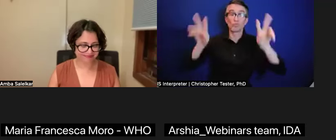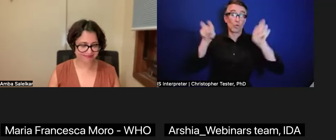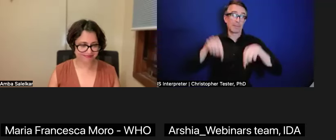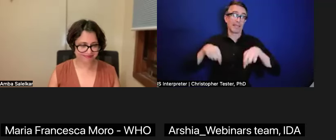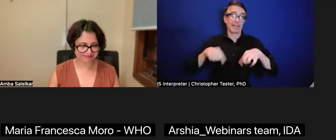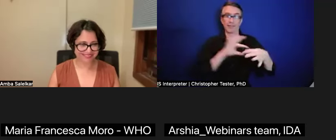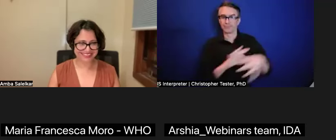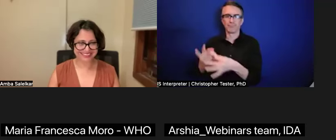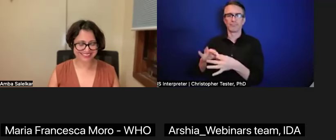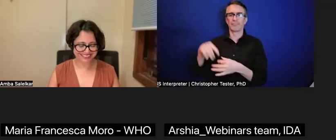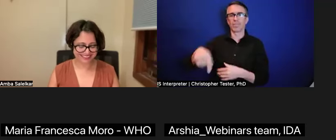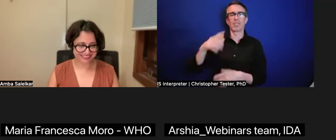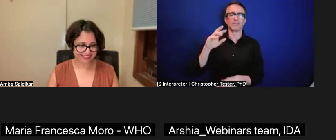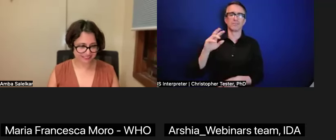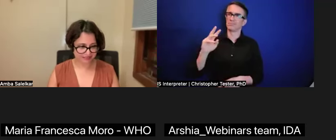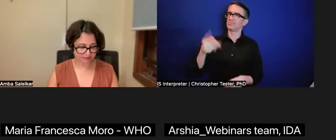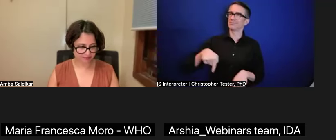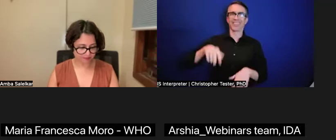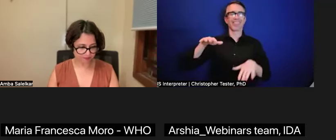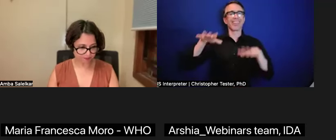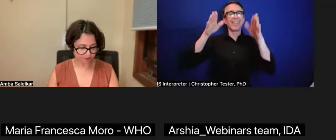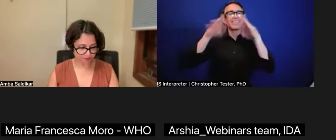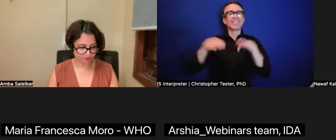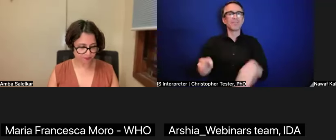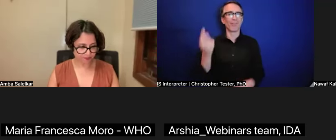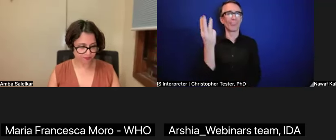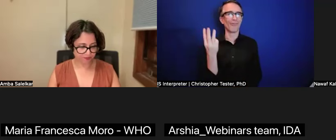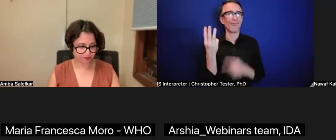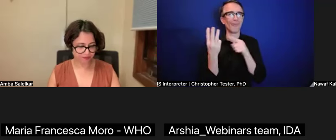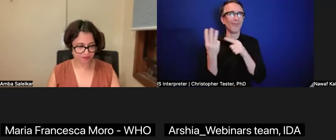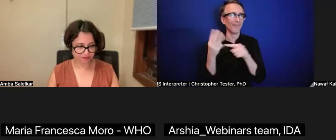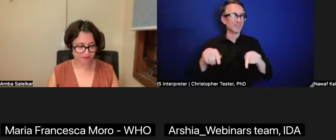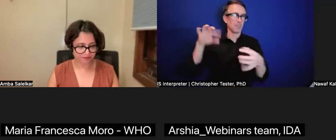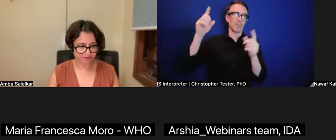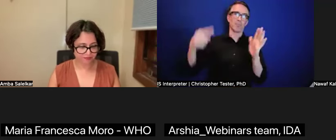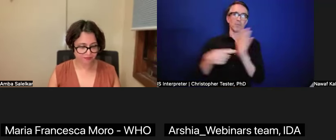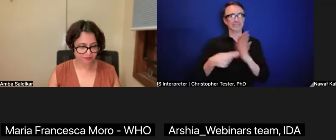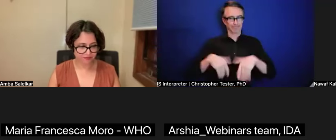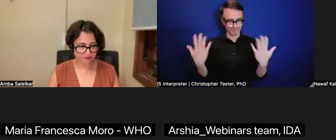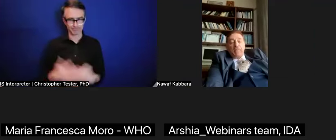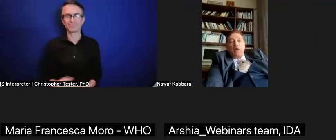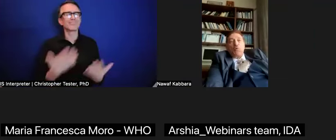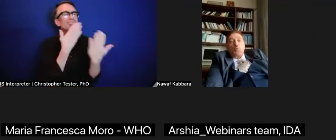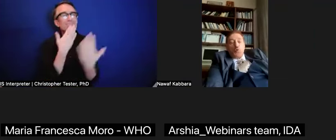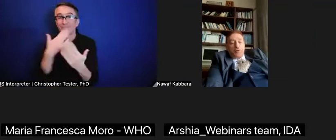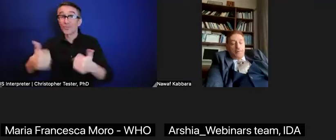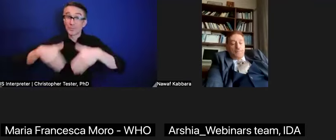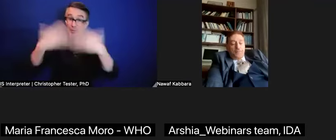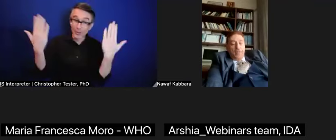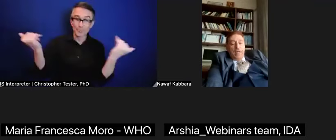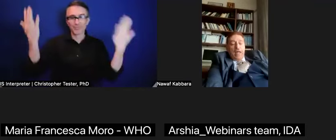Thank you, Ambar. Good morning, good afternoon, and good evening to all who are joining us from around the